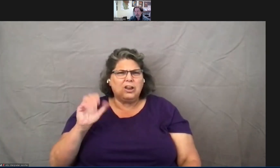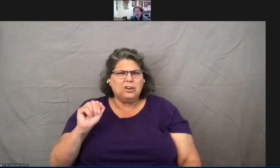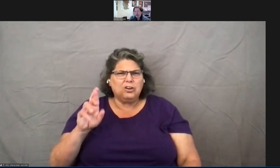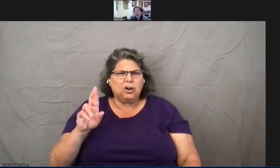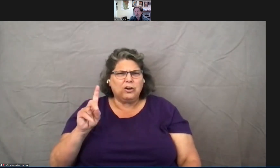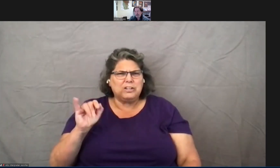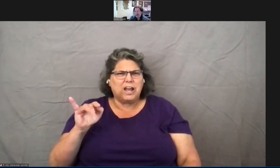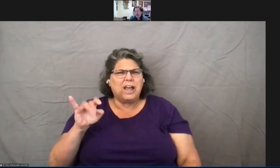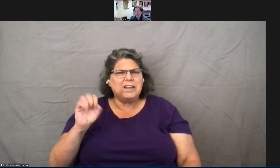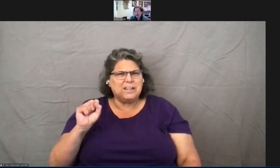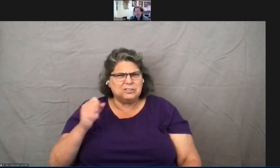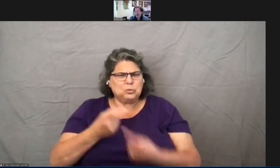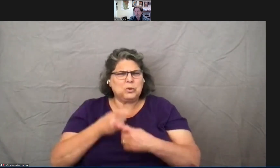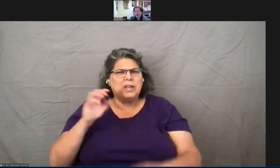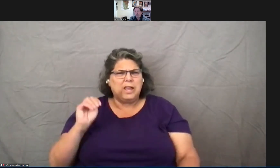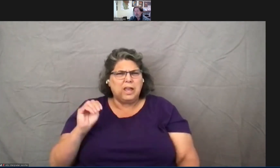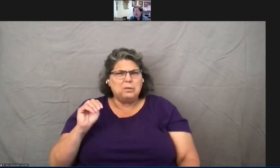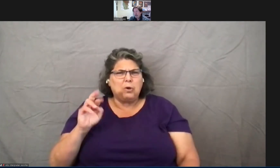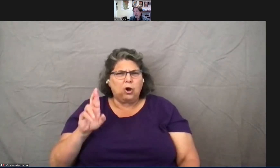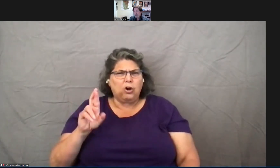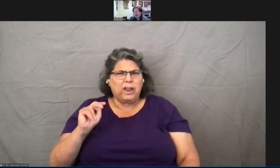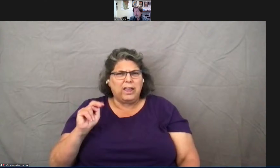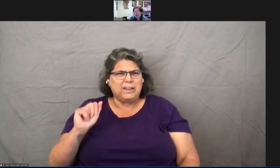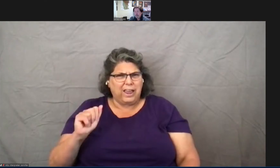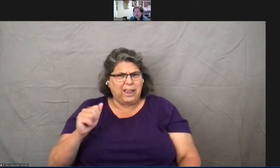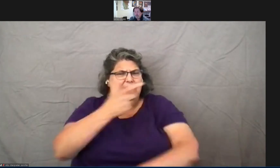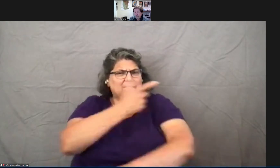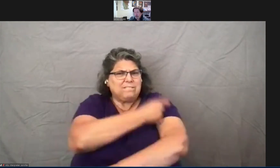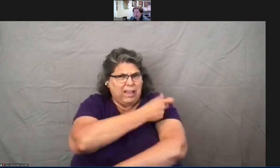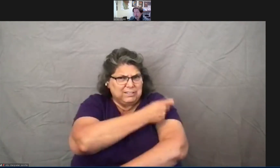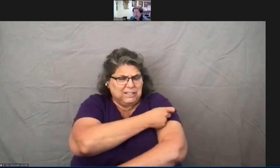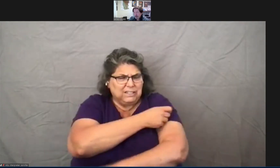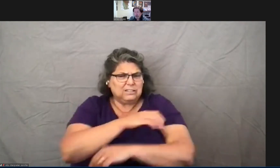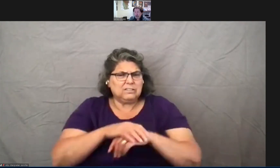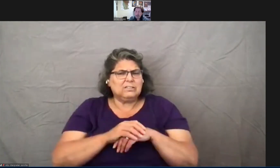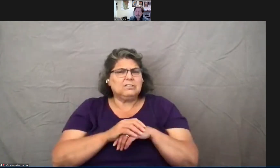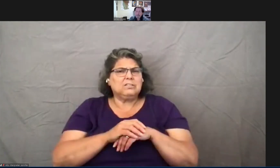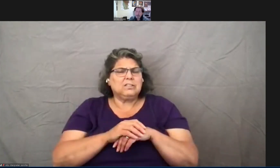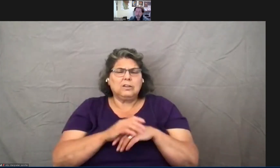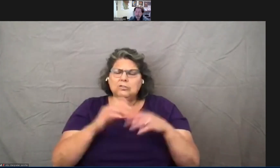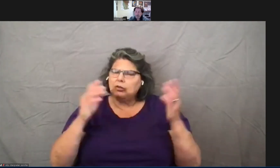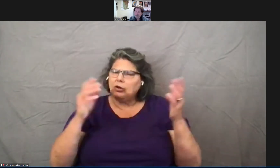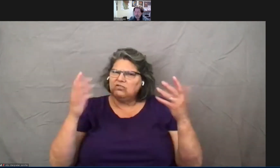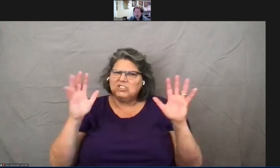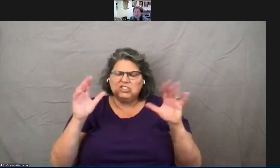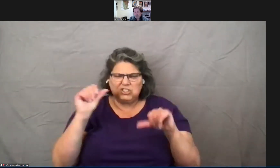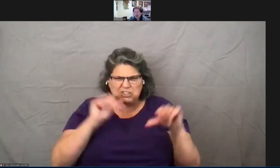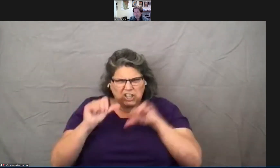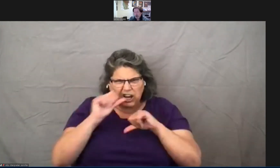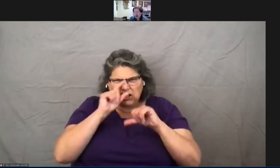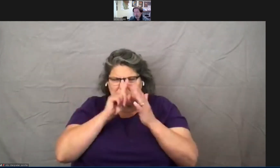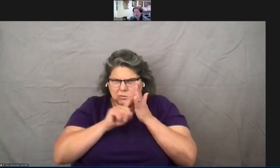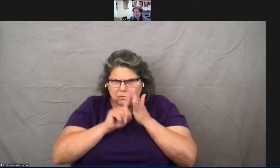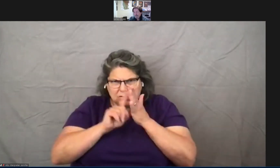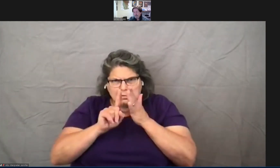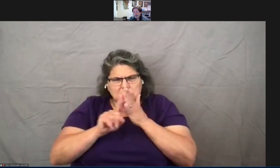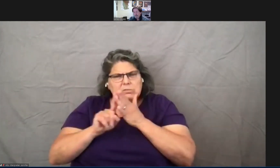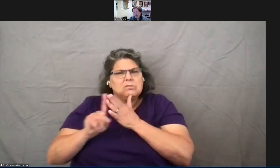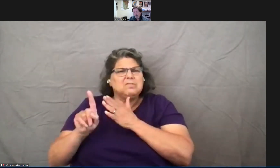Those illnesses were felt to be, and again, it received a full study. The numbers were